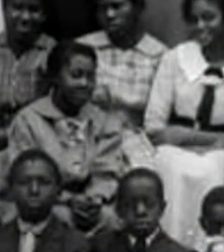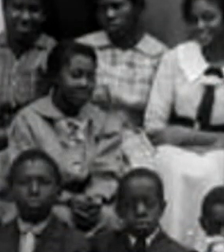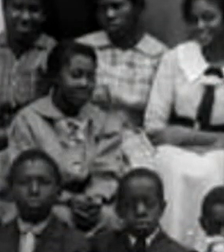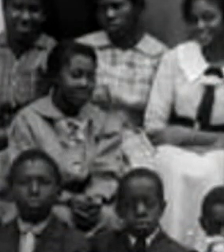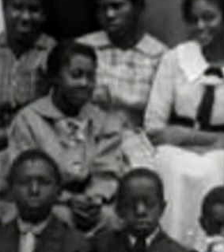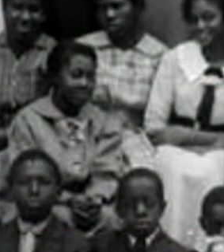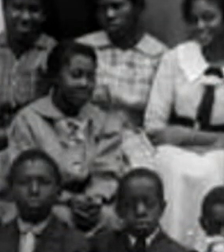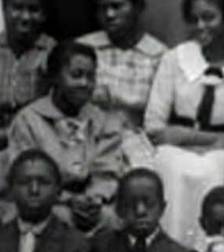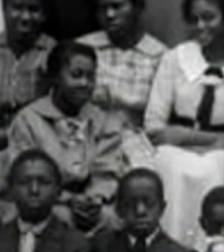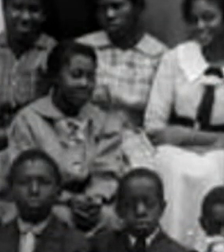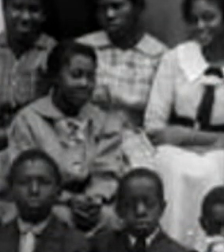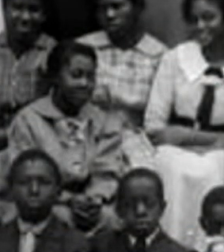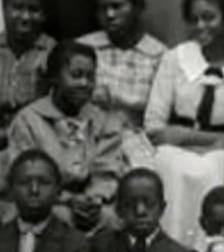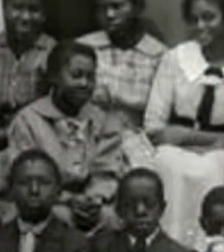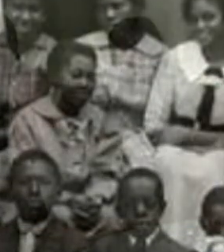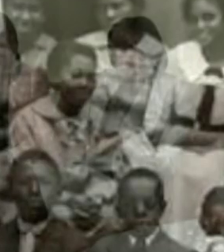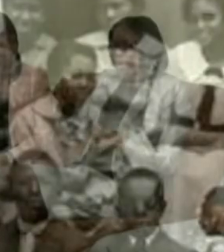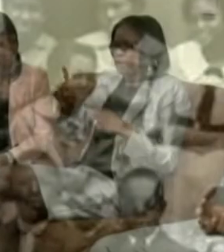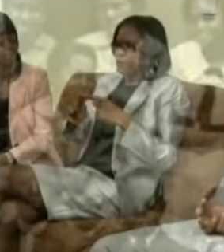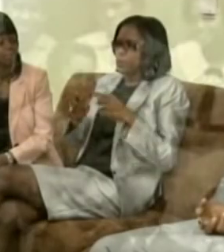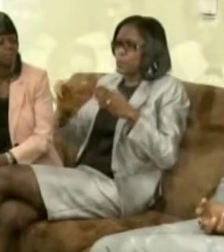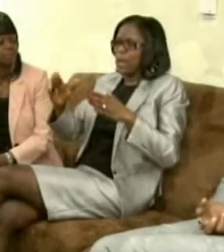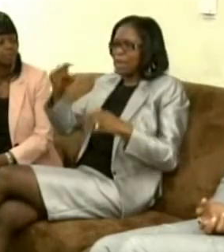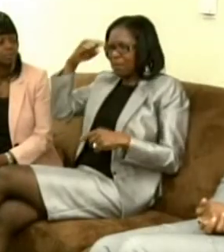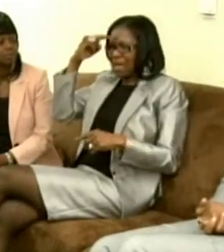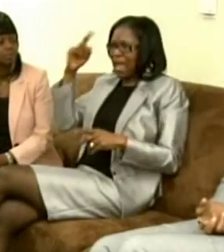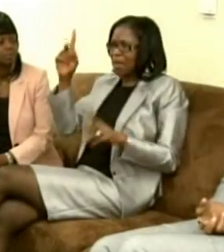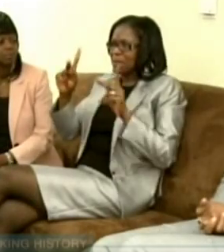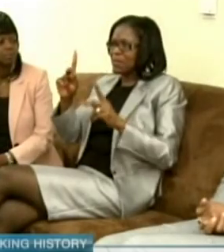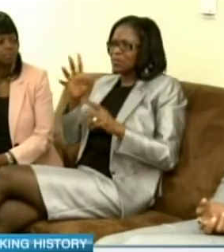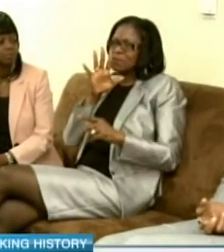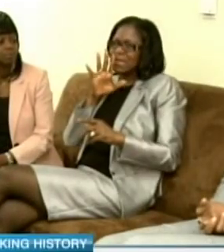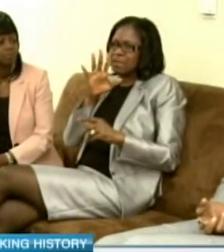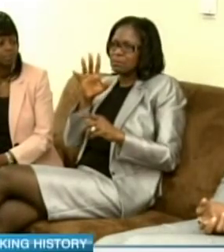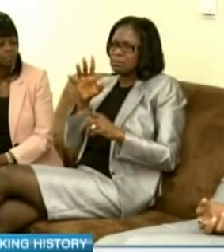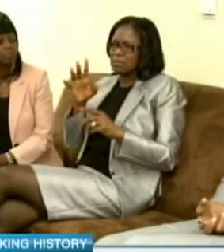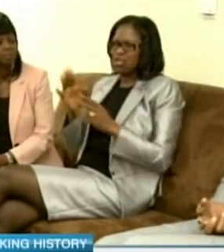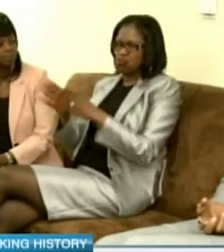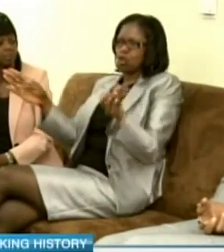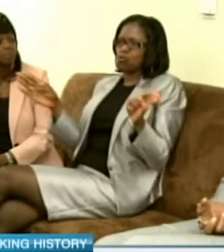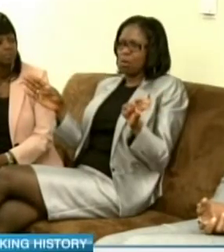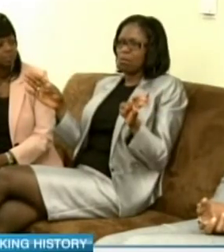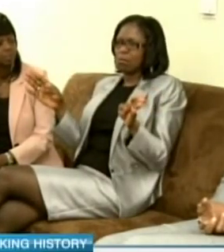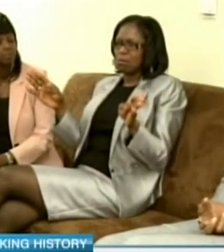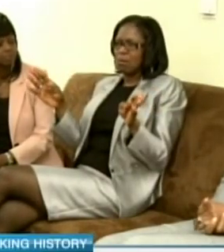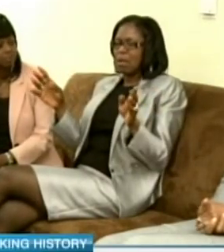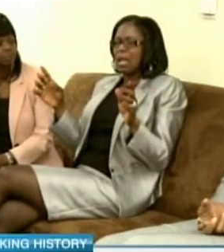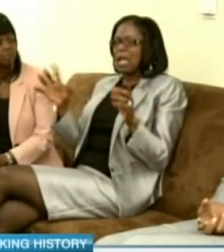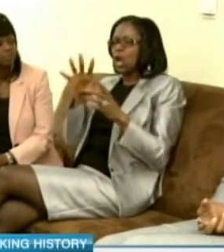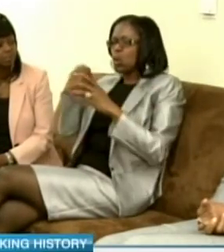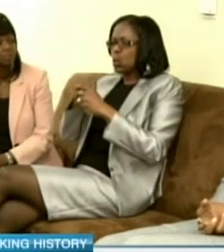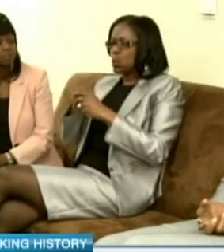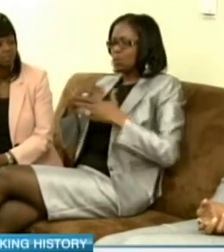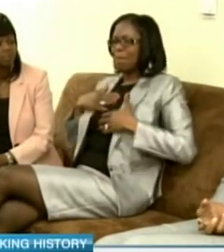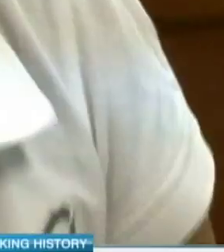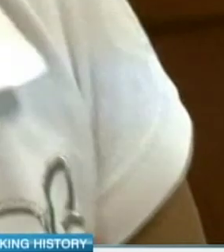ASL is similar to the way that black people speak. In general, it includes much more body language and